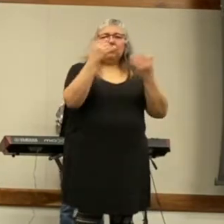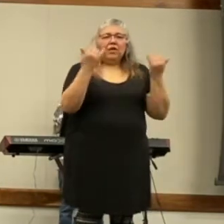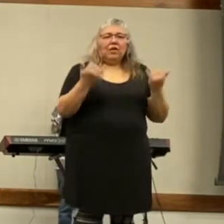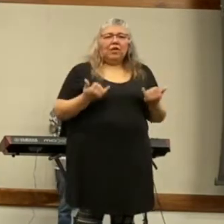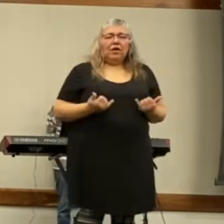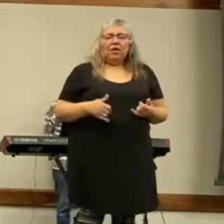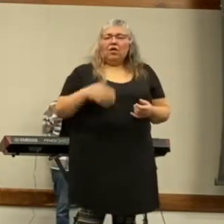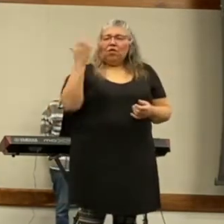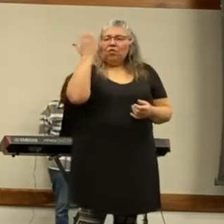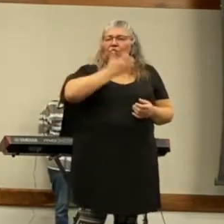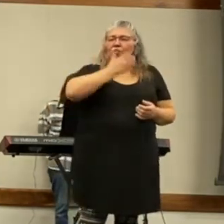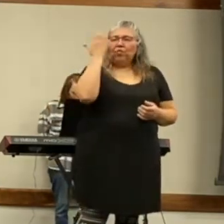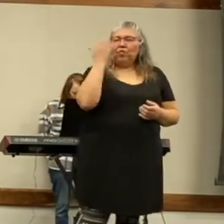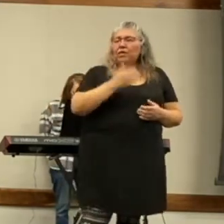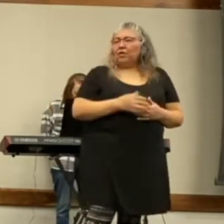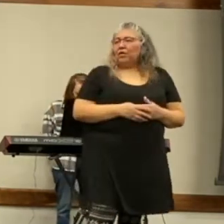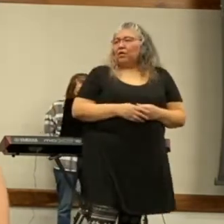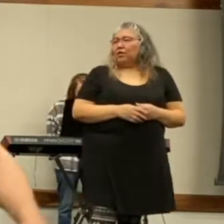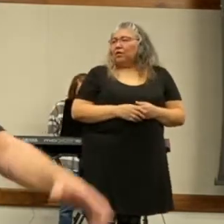Oh, man.